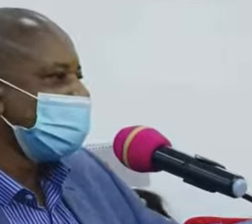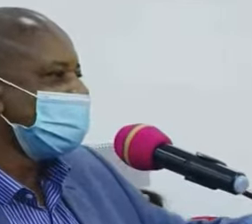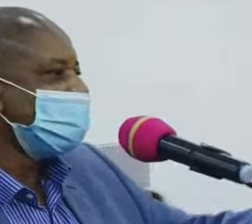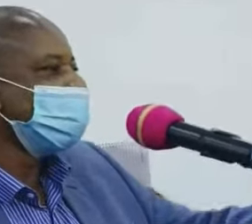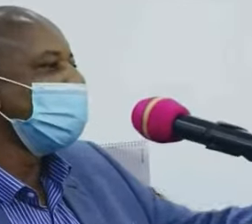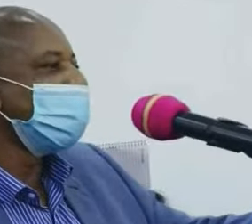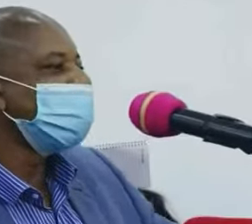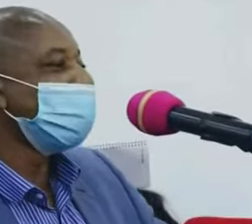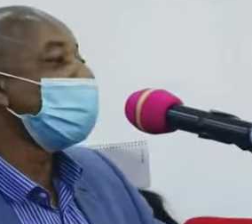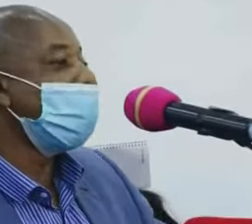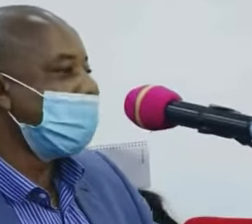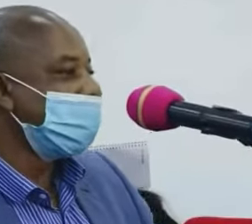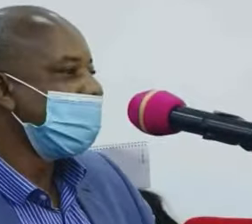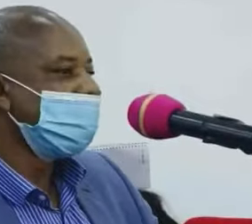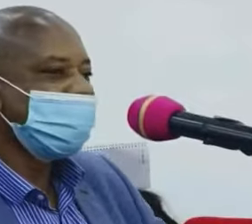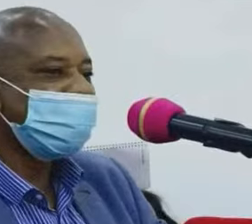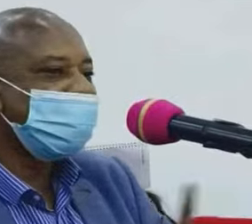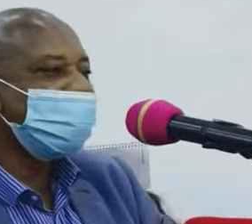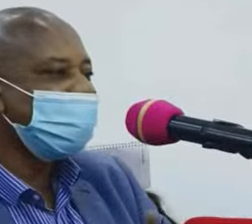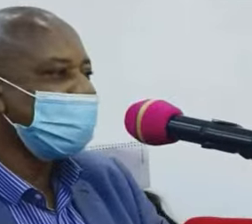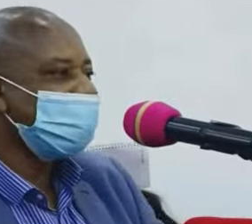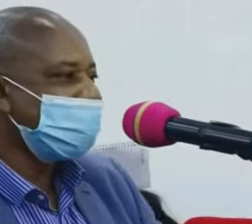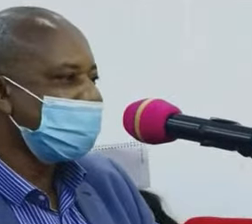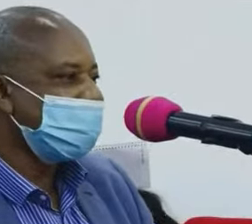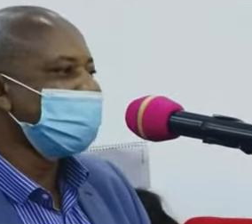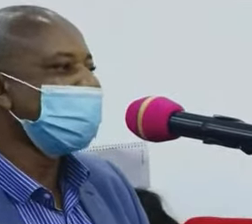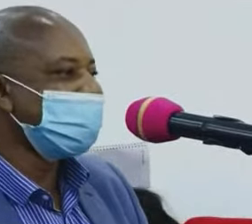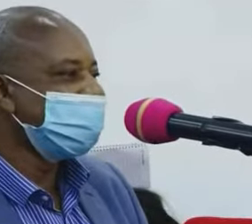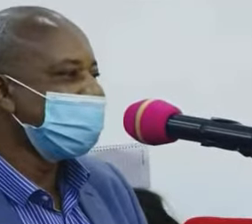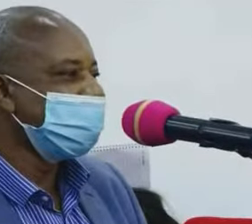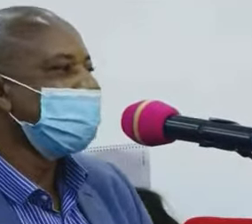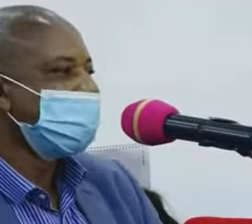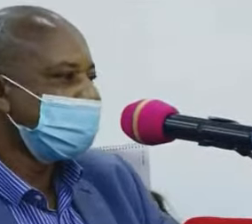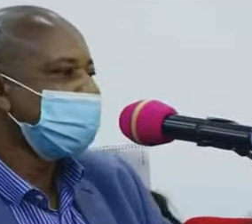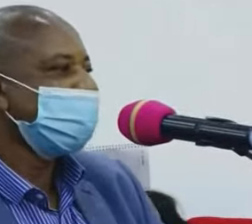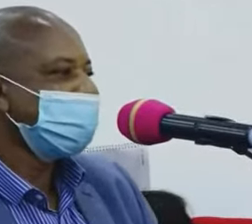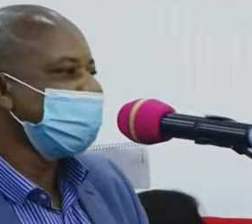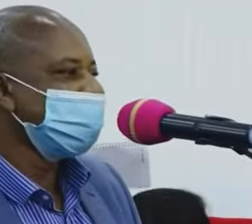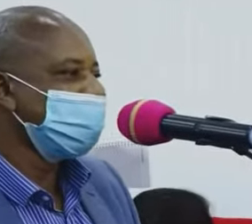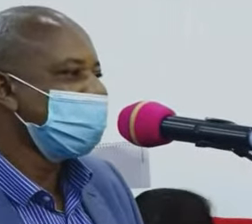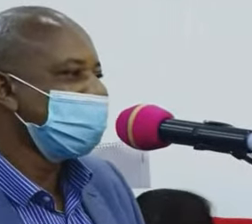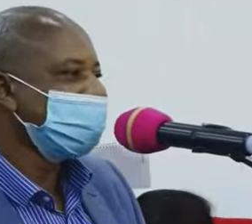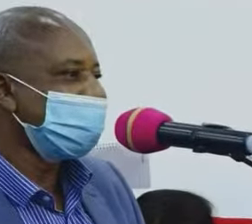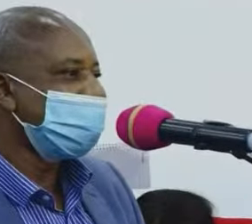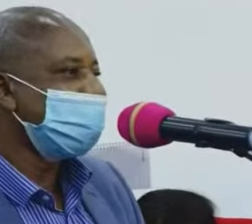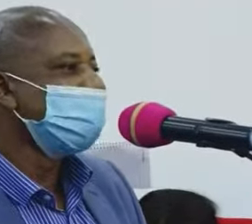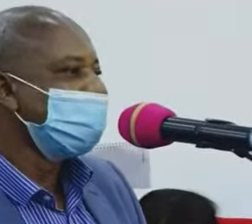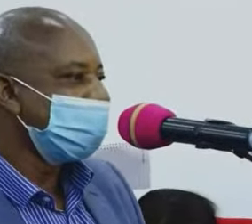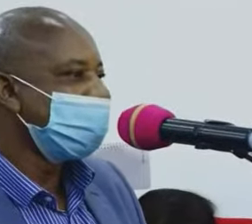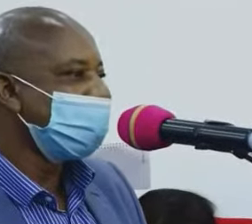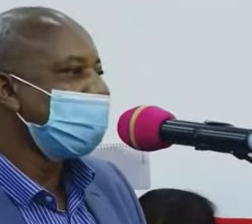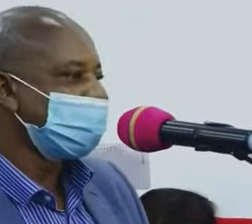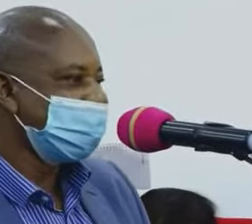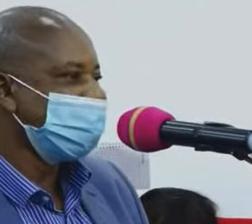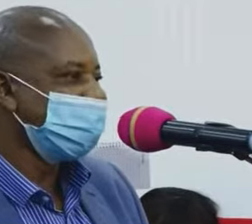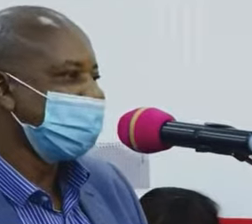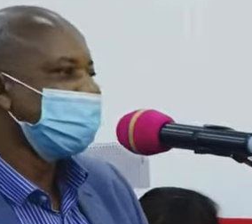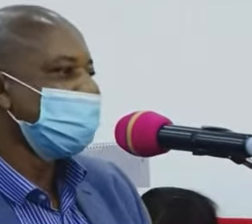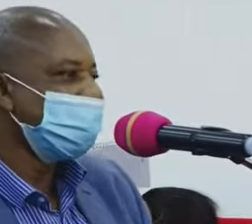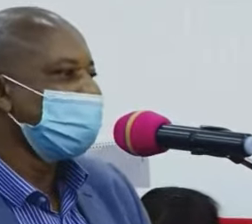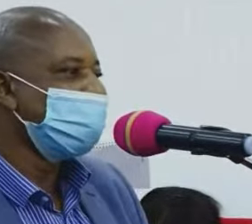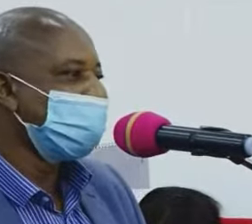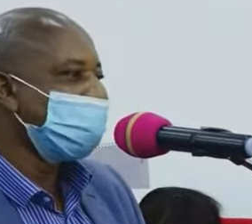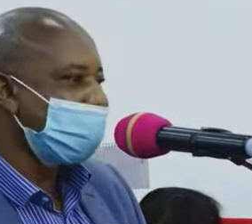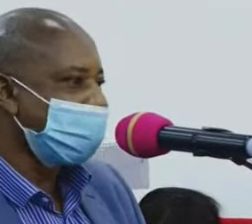patrol boats that we have acquired. It's not only for maritime security, but part of these illegal